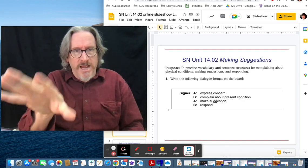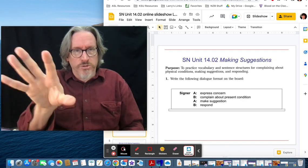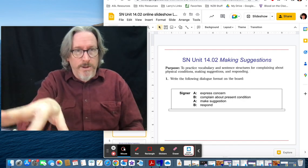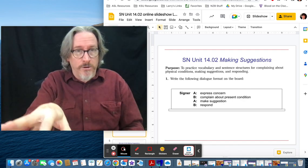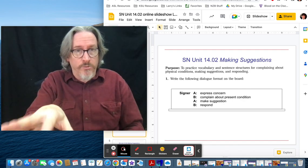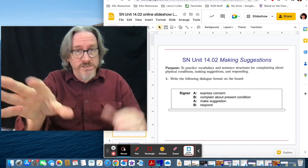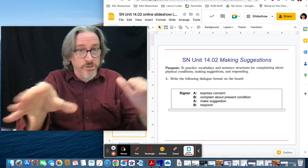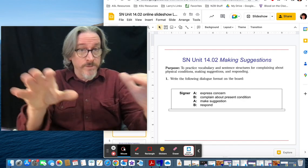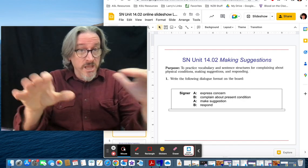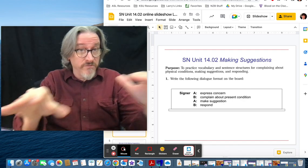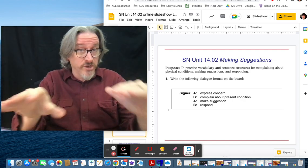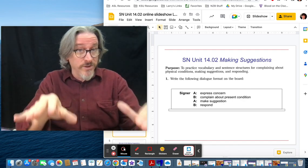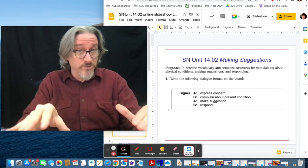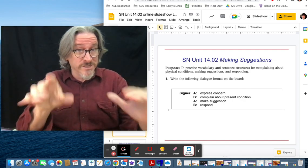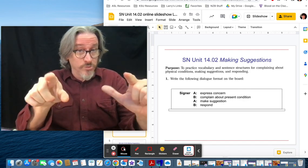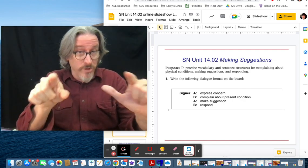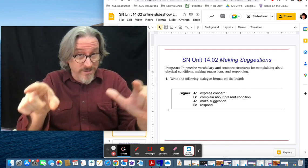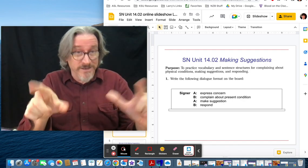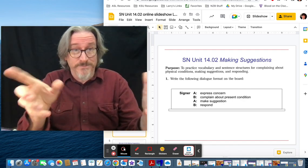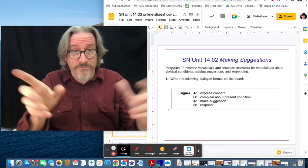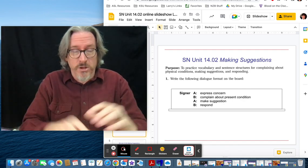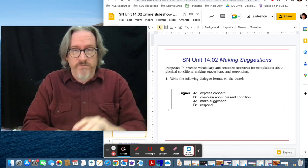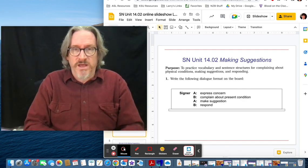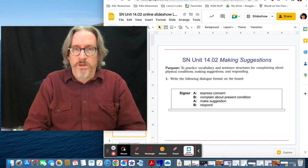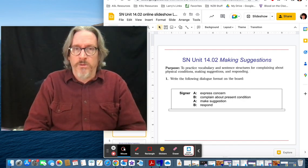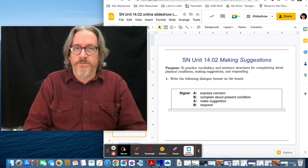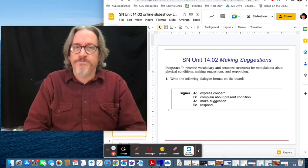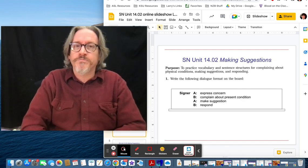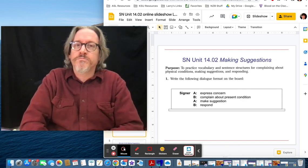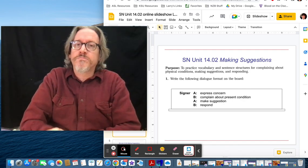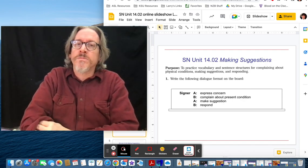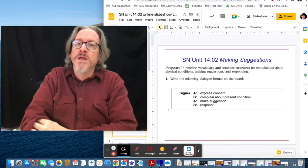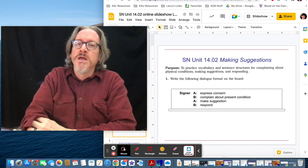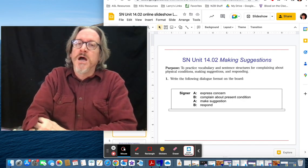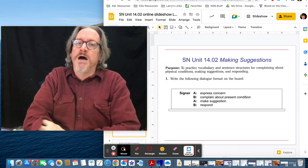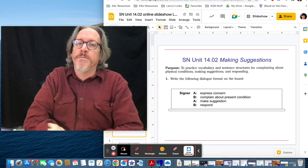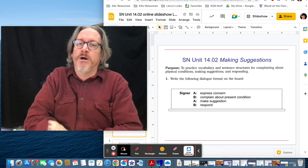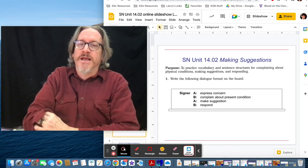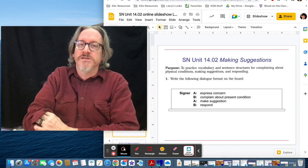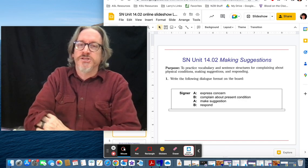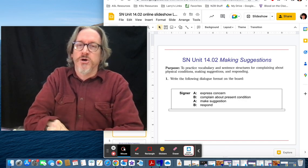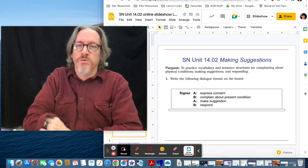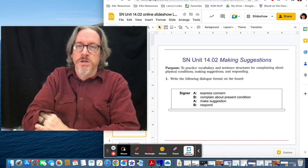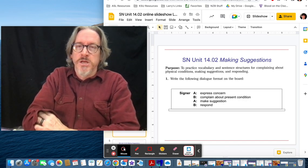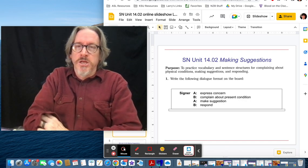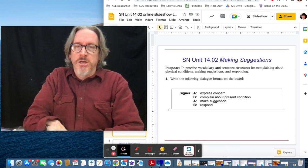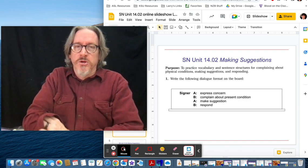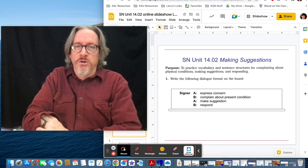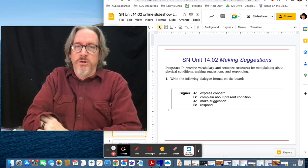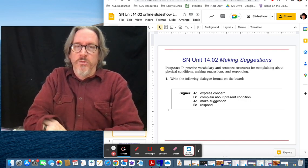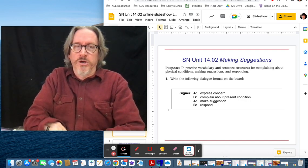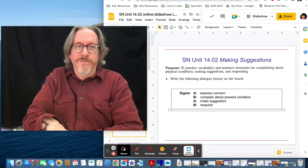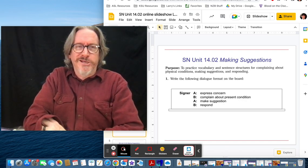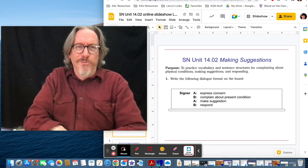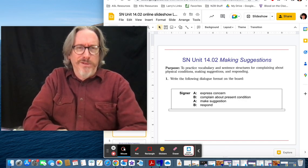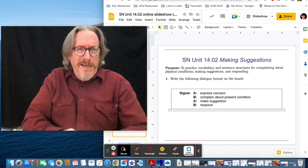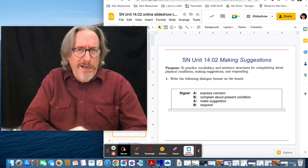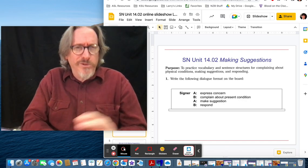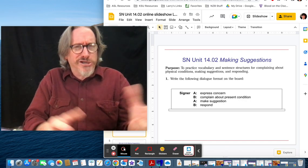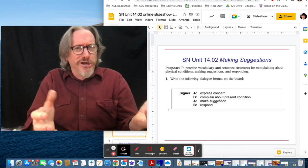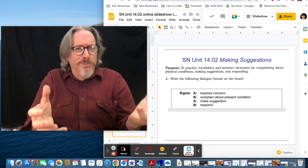the actual PowerPoint. So if you're going through this with it, hopefully that will help. All right. So we're going to